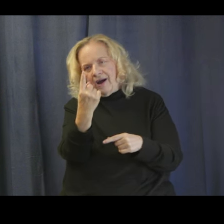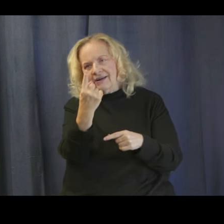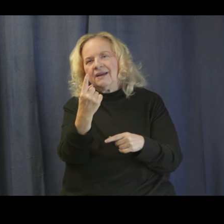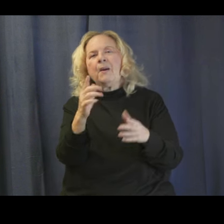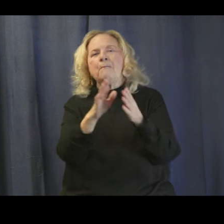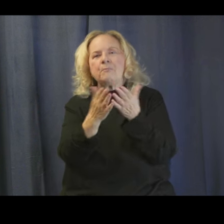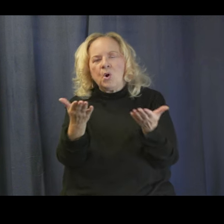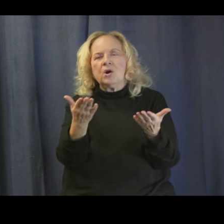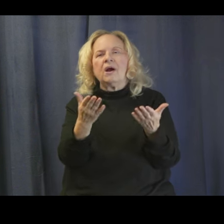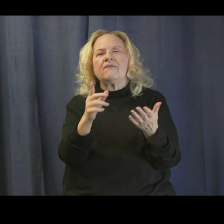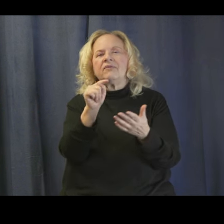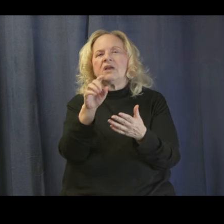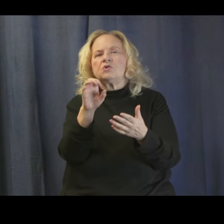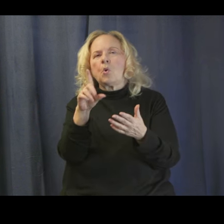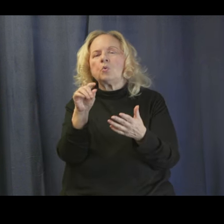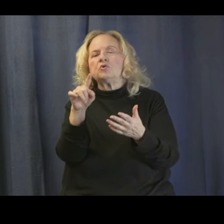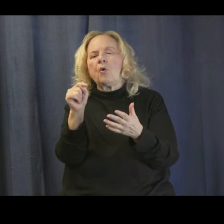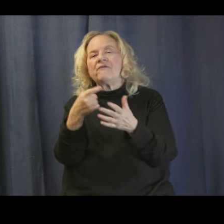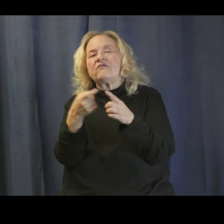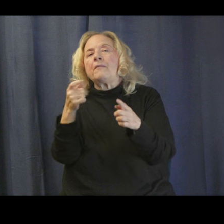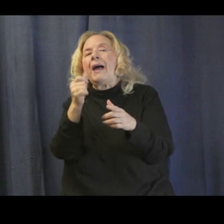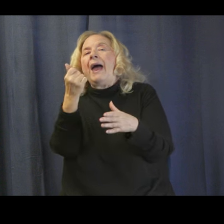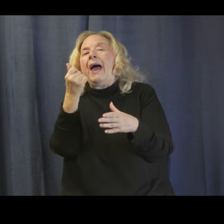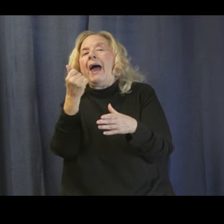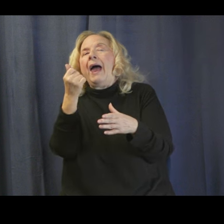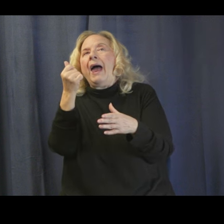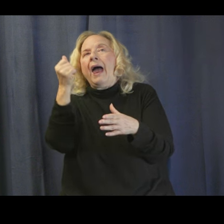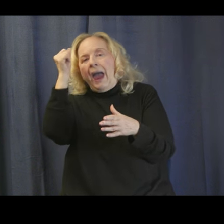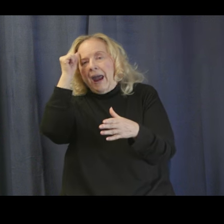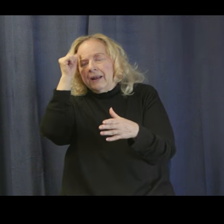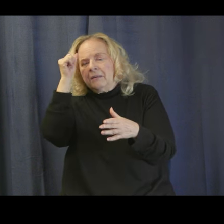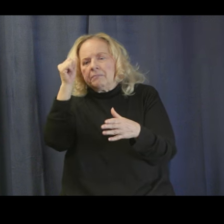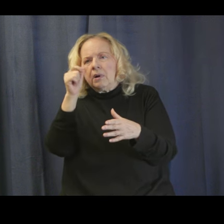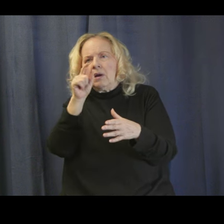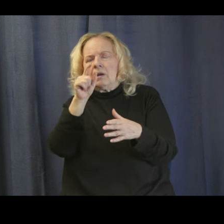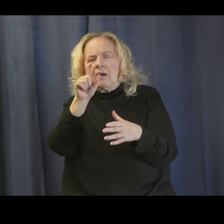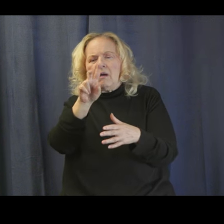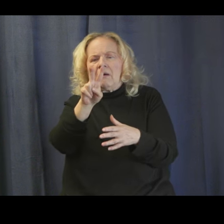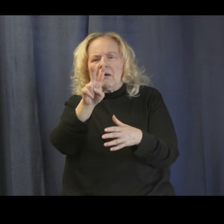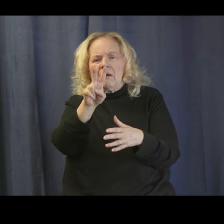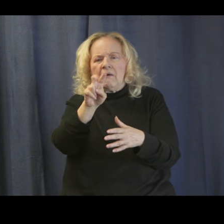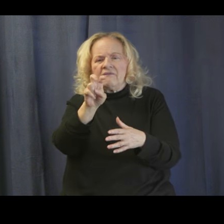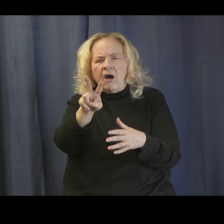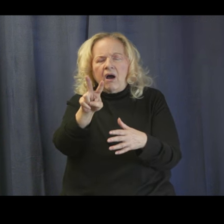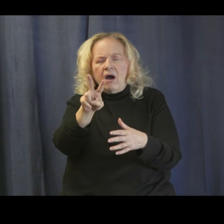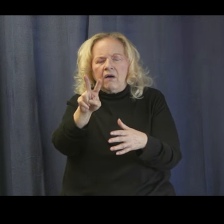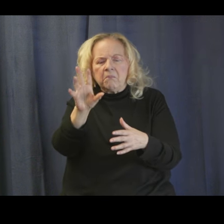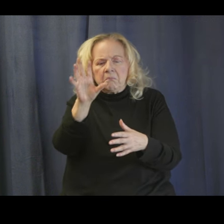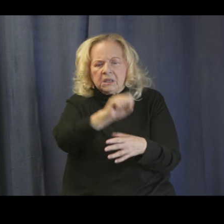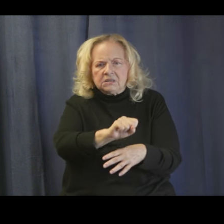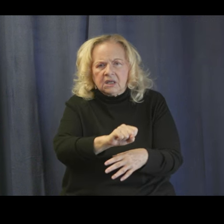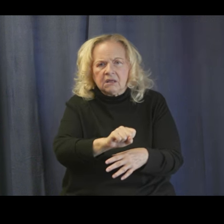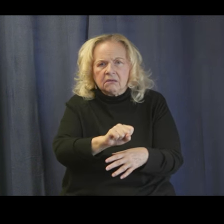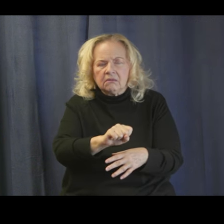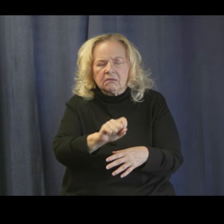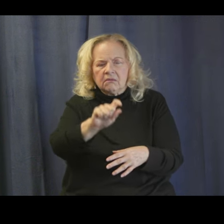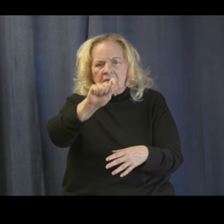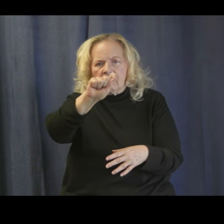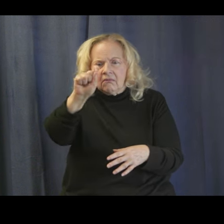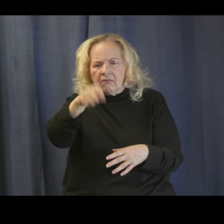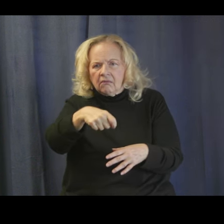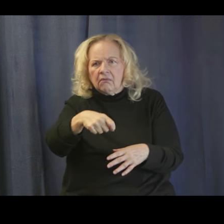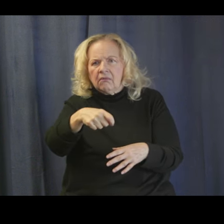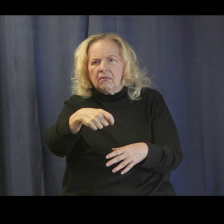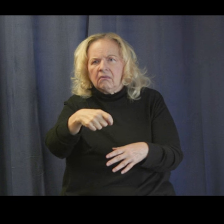talks about this is the book of the Toldot of Adam, but there's a letter missing. The second vav is missing. And